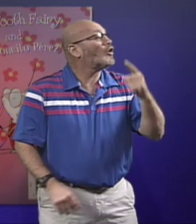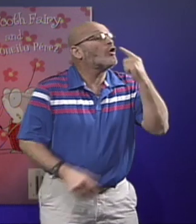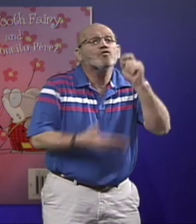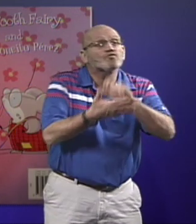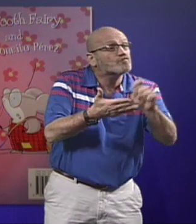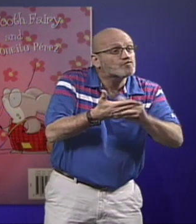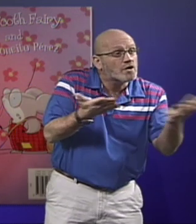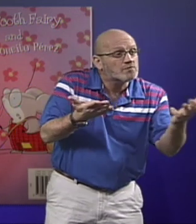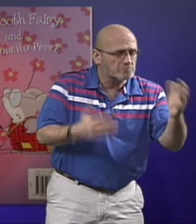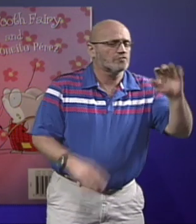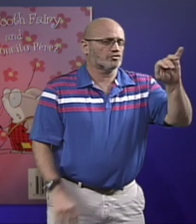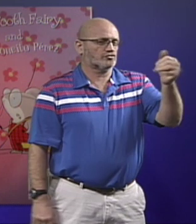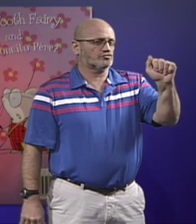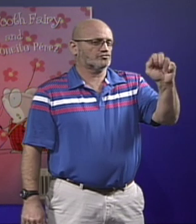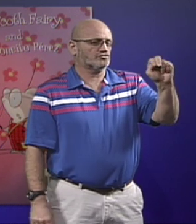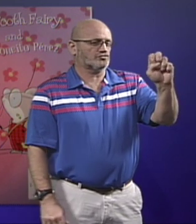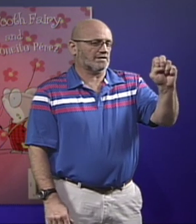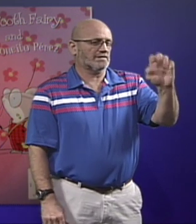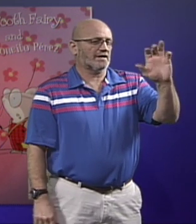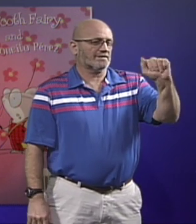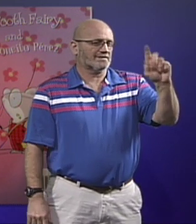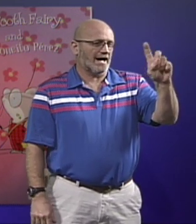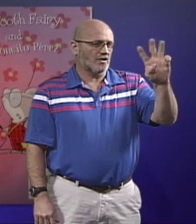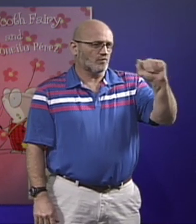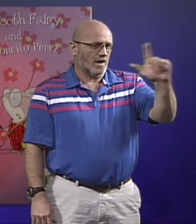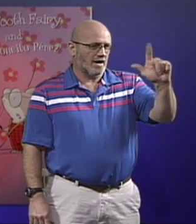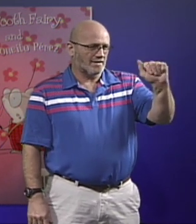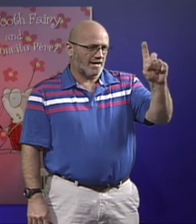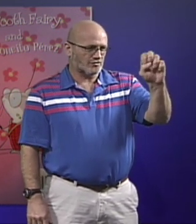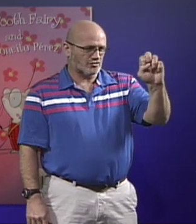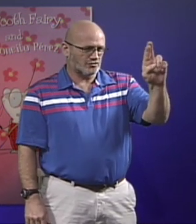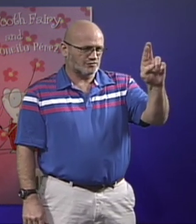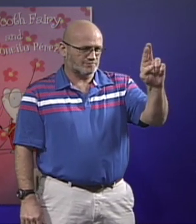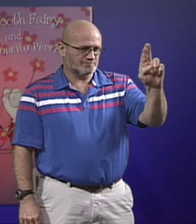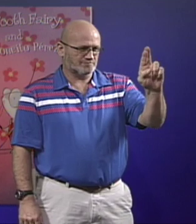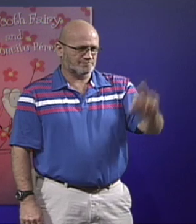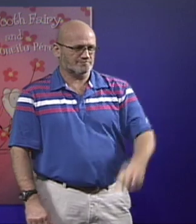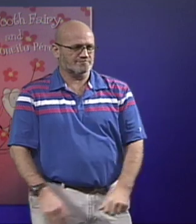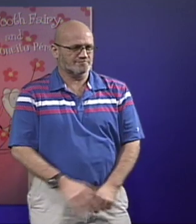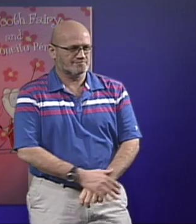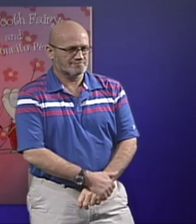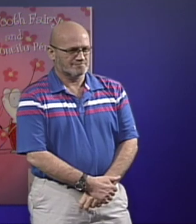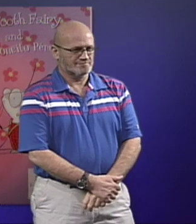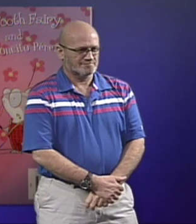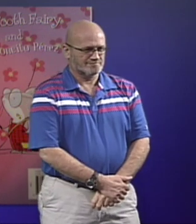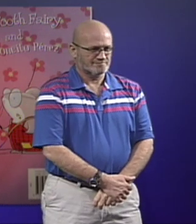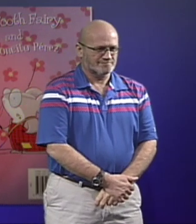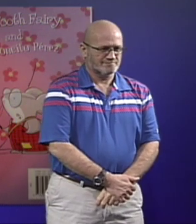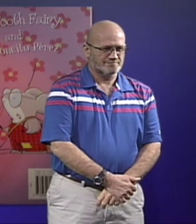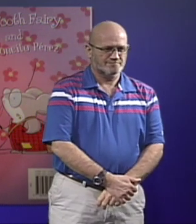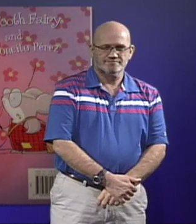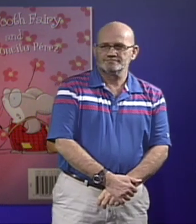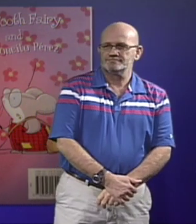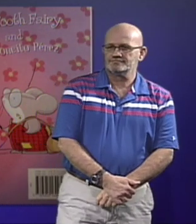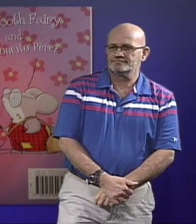Ratoncito Perez, written by Jane Cadwallader and Gustavo Mazzali.